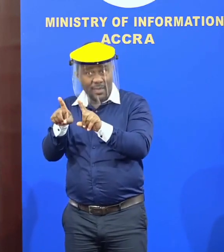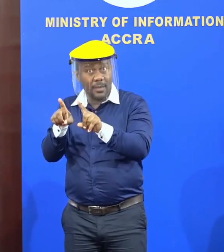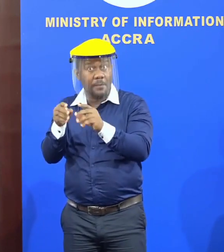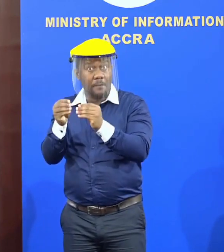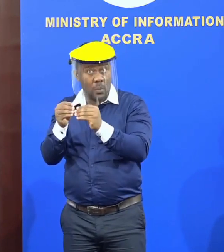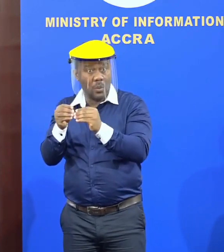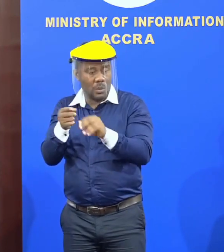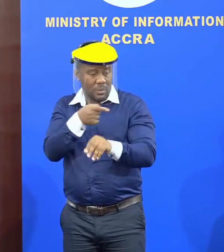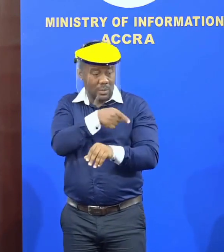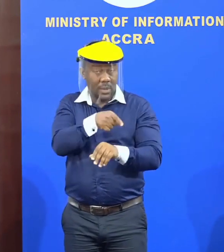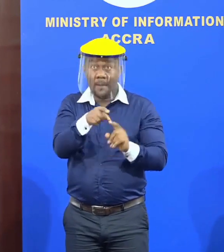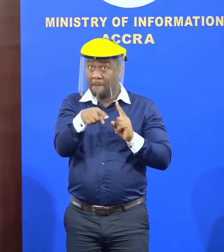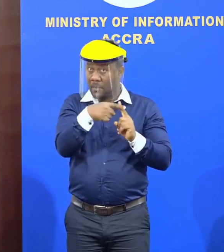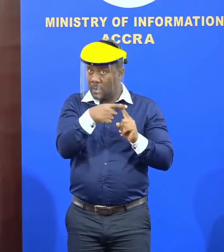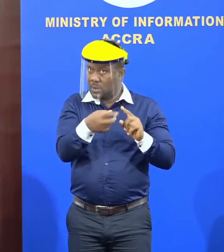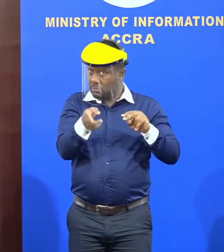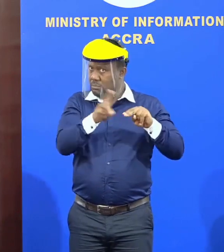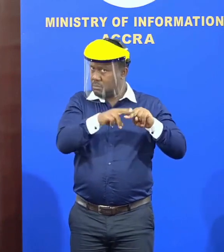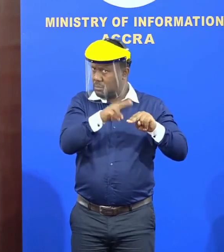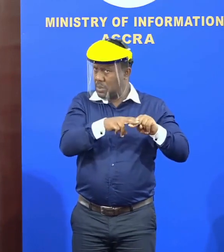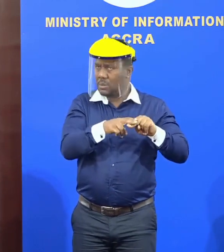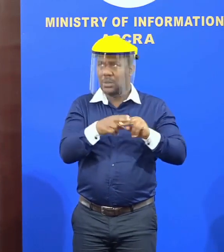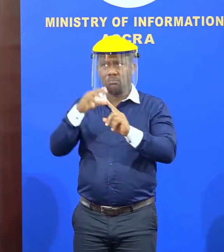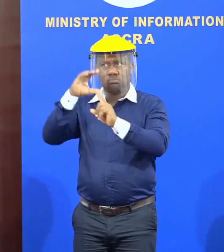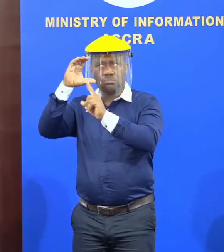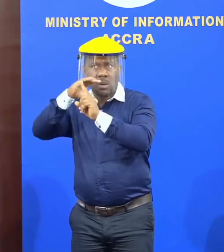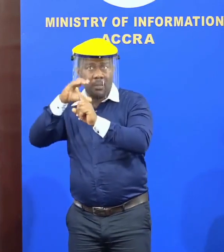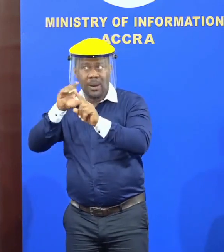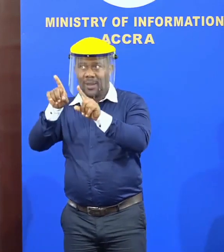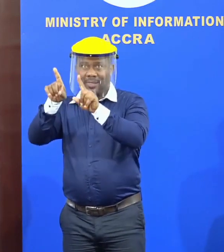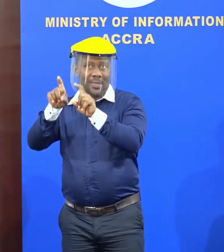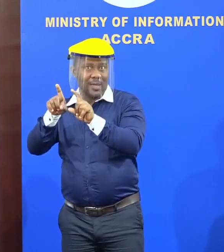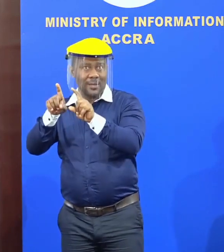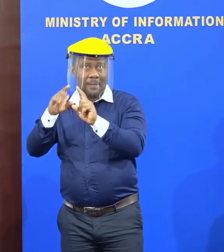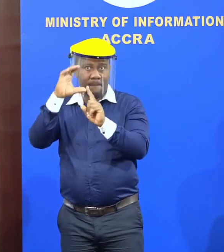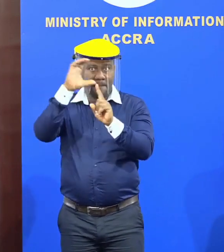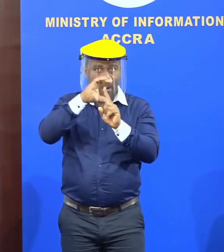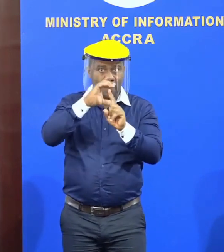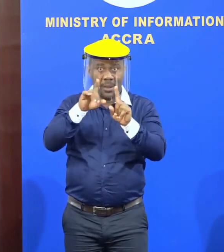tracing in response to the higher numbers of positive cases.